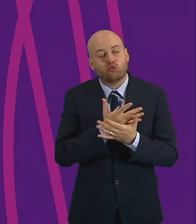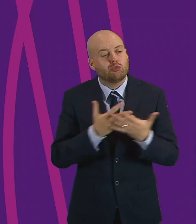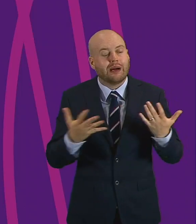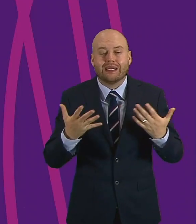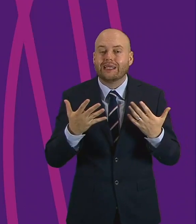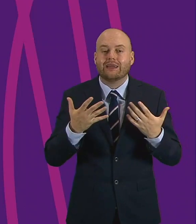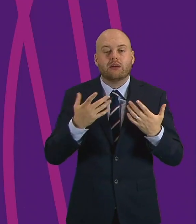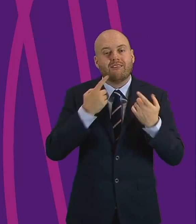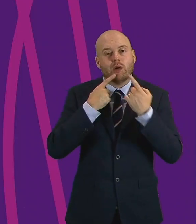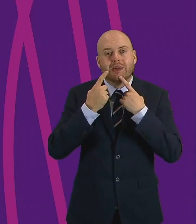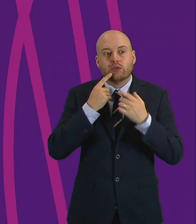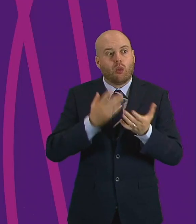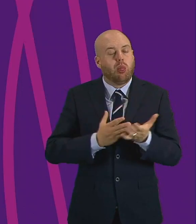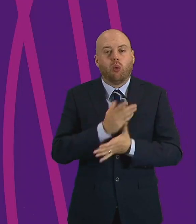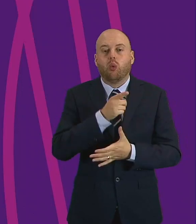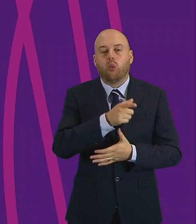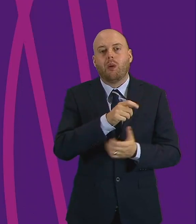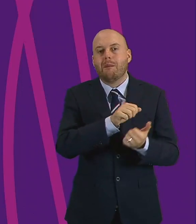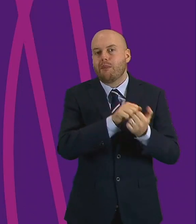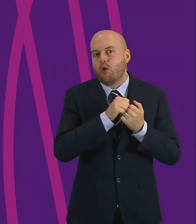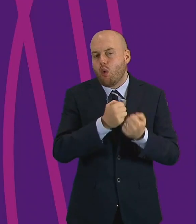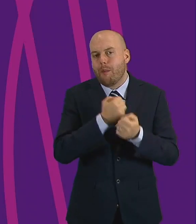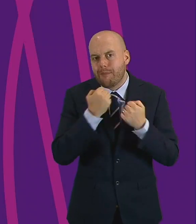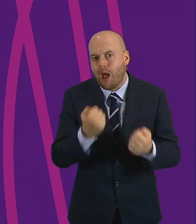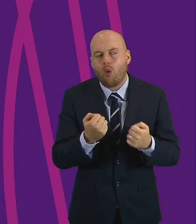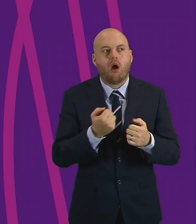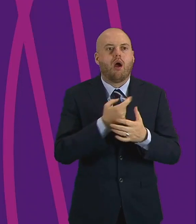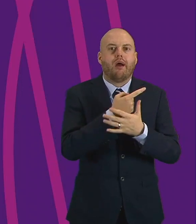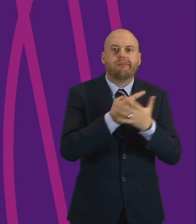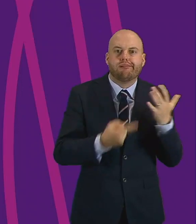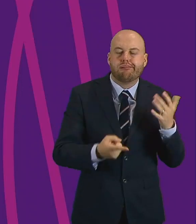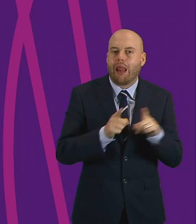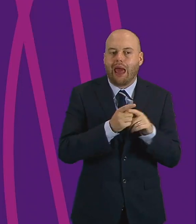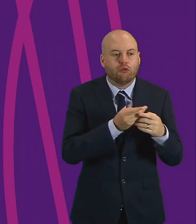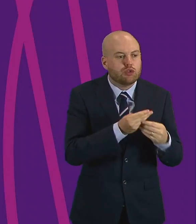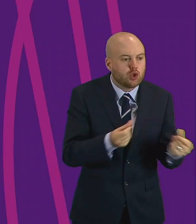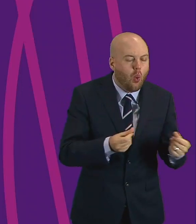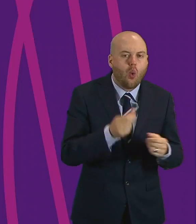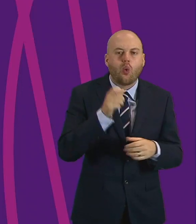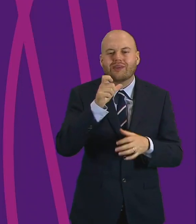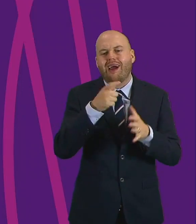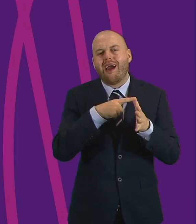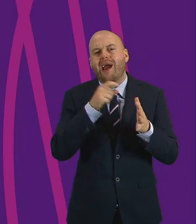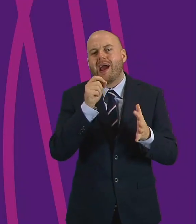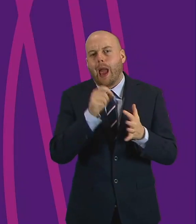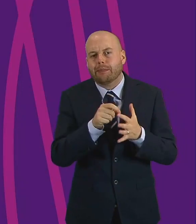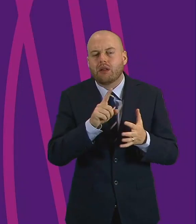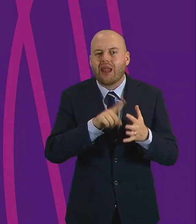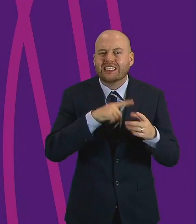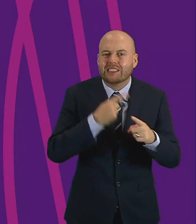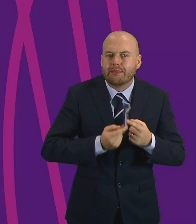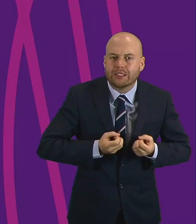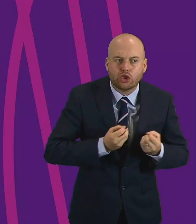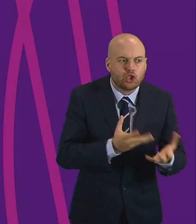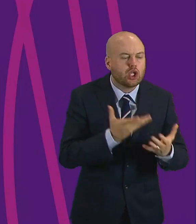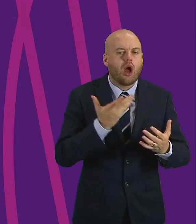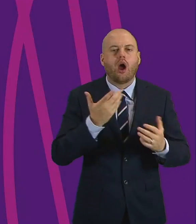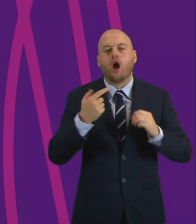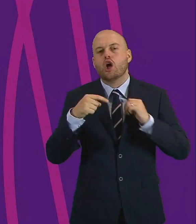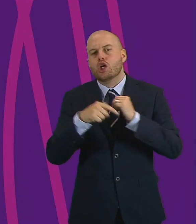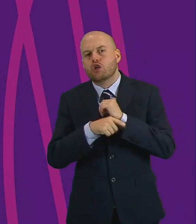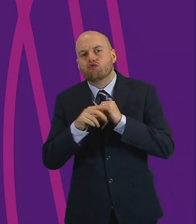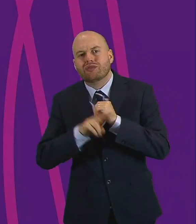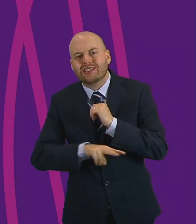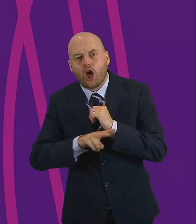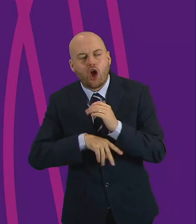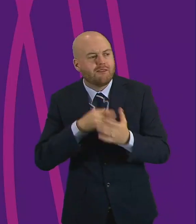the Scottish government already has, both in terms of resource borrowing, capital expenditure, and the Scotland Reserve. But the